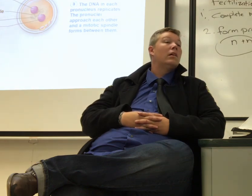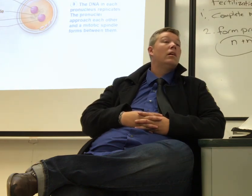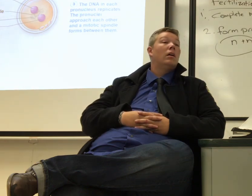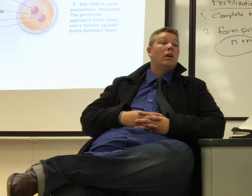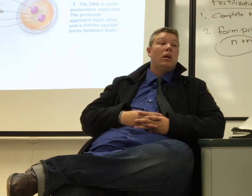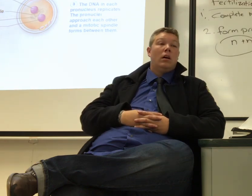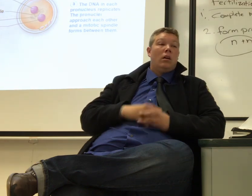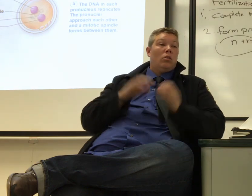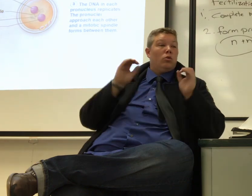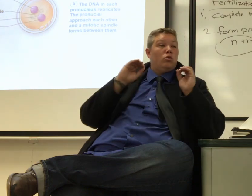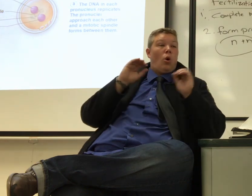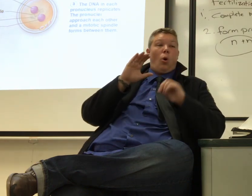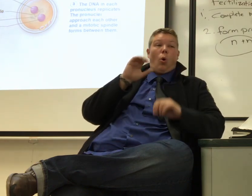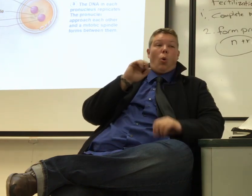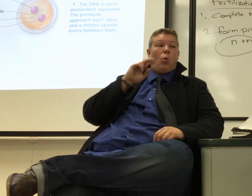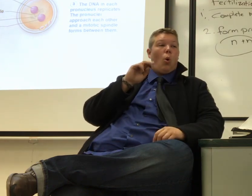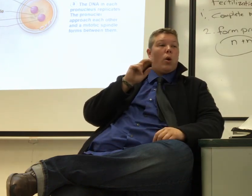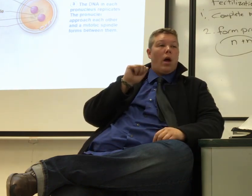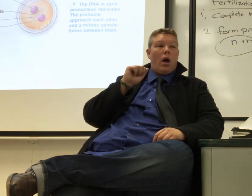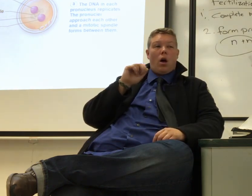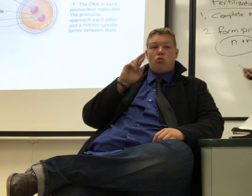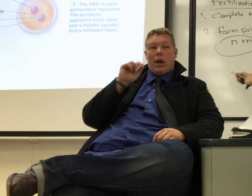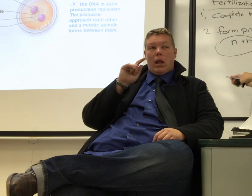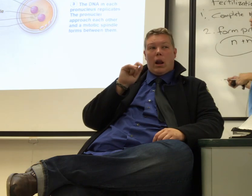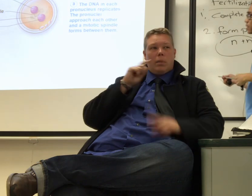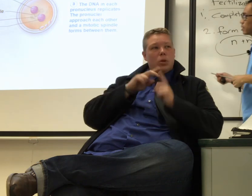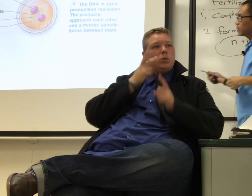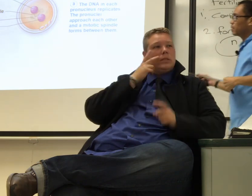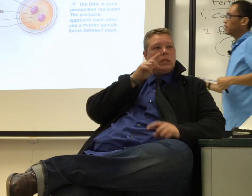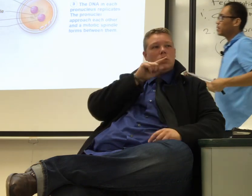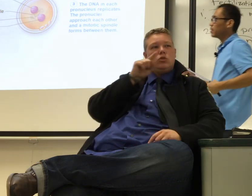There's no corona radiata, but do you see zona pellucida?